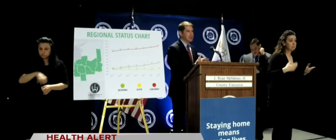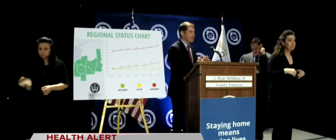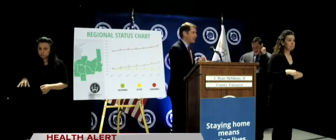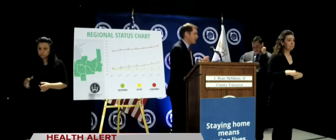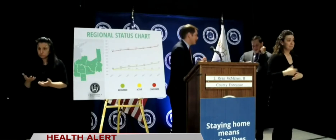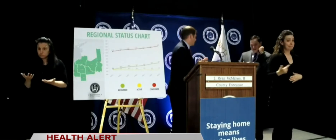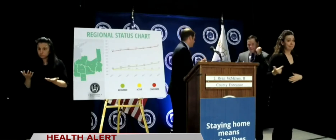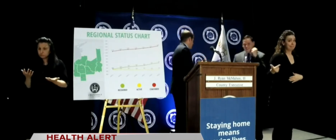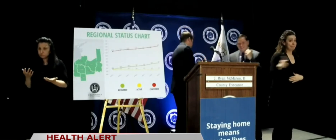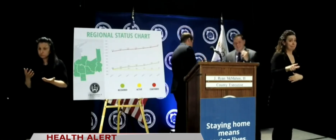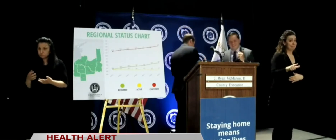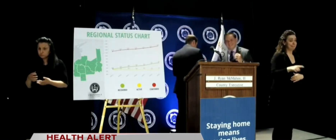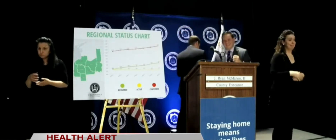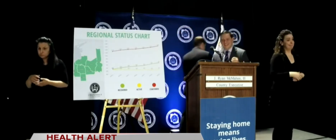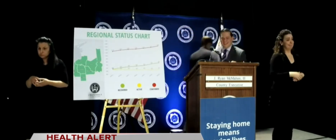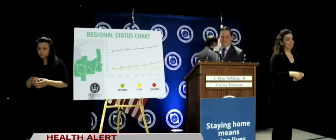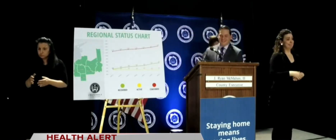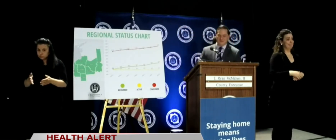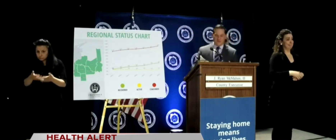and regional leader.